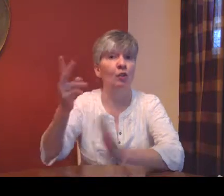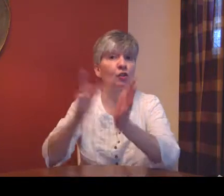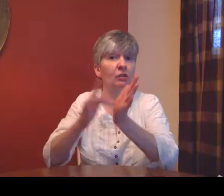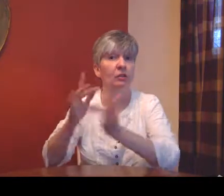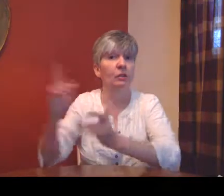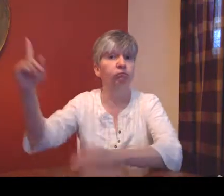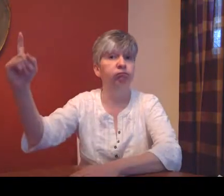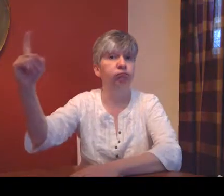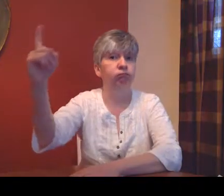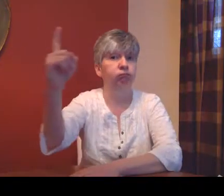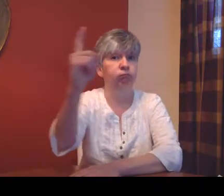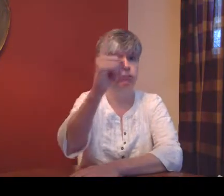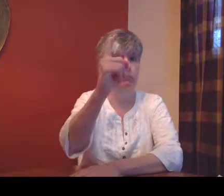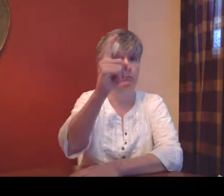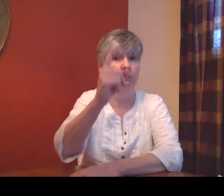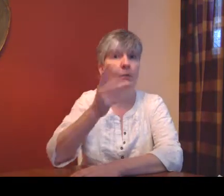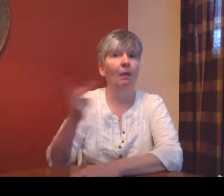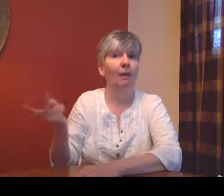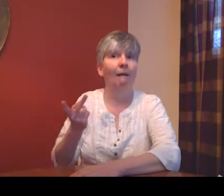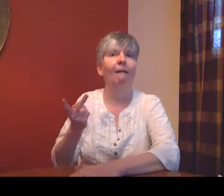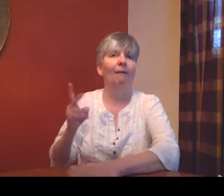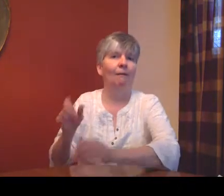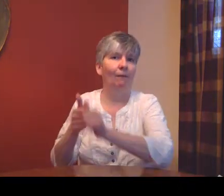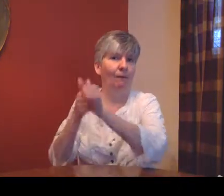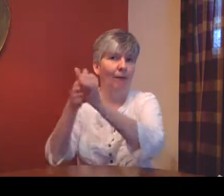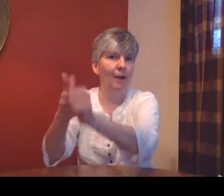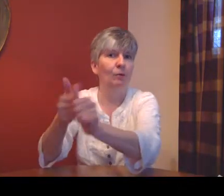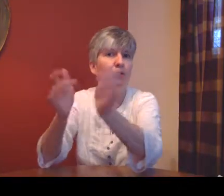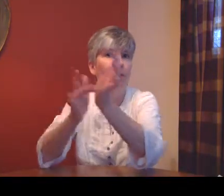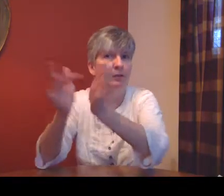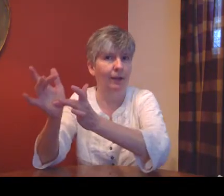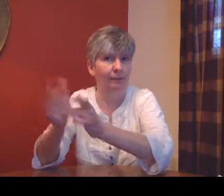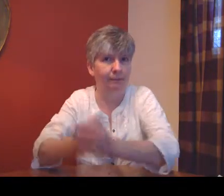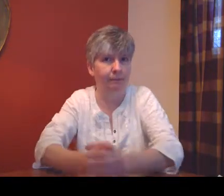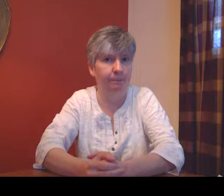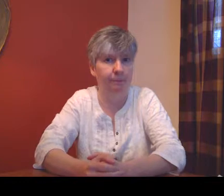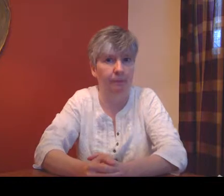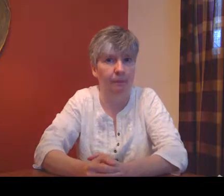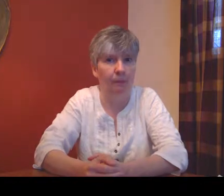street, and they saw Jesus coming by. They followed Jesus.